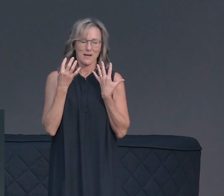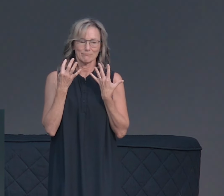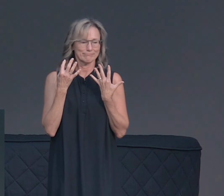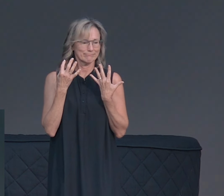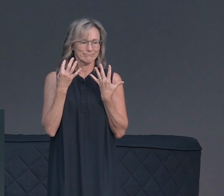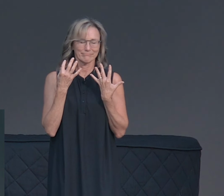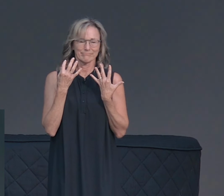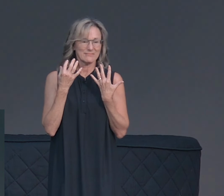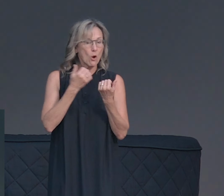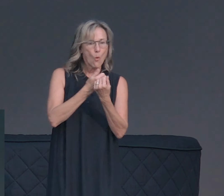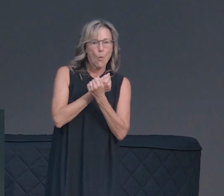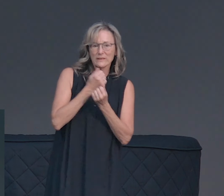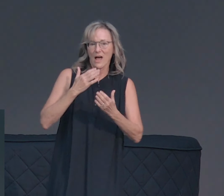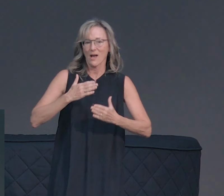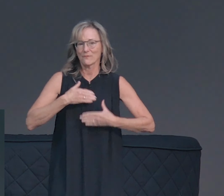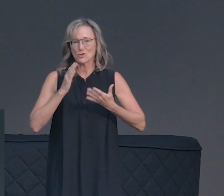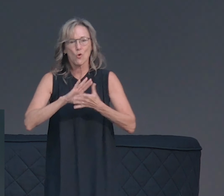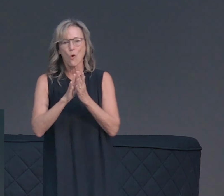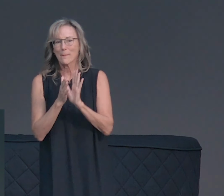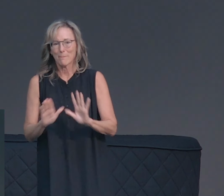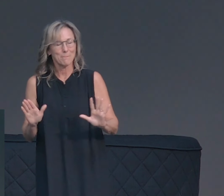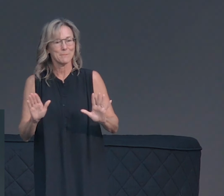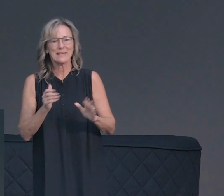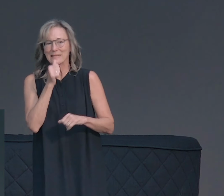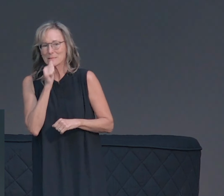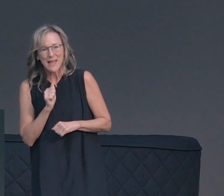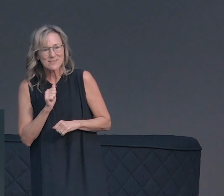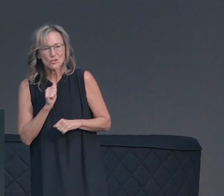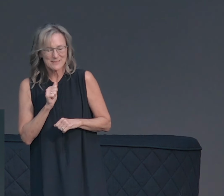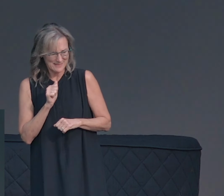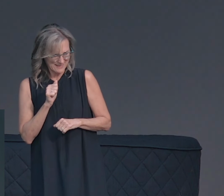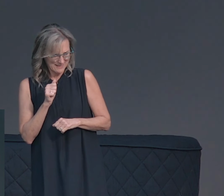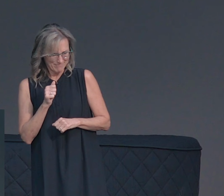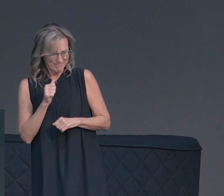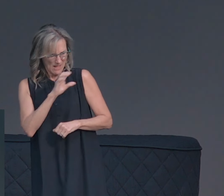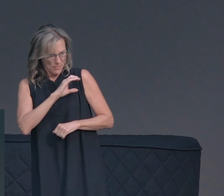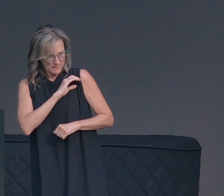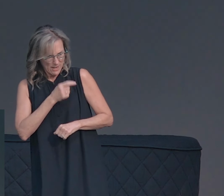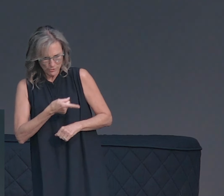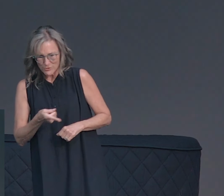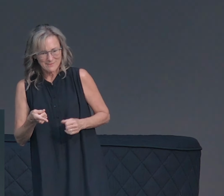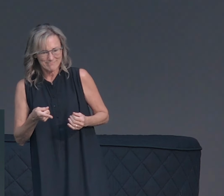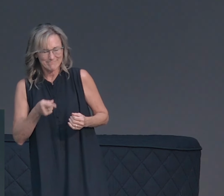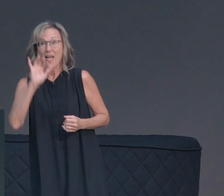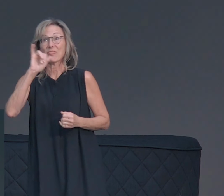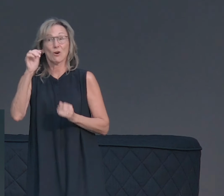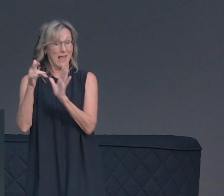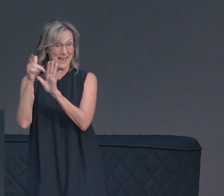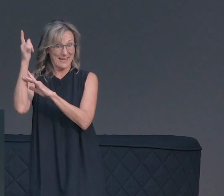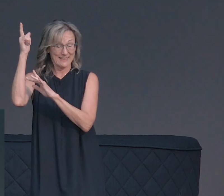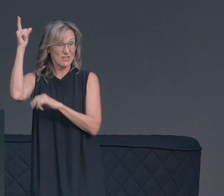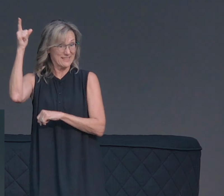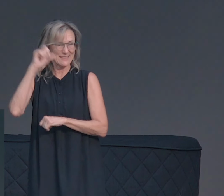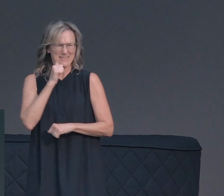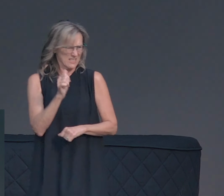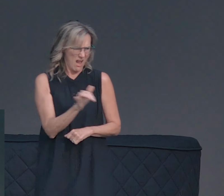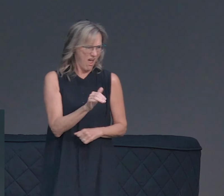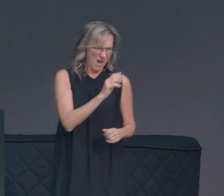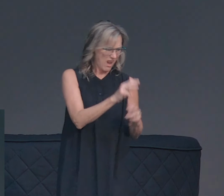anything like our world. It doesn't look like anyone other than Jesus. Are you walking by the Spirit? Are you